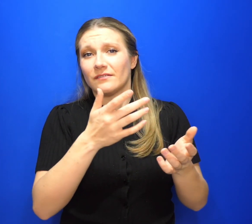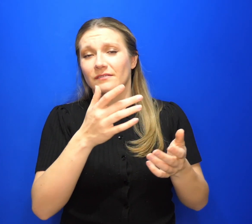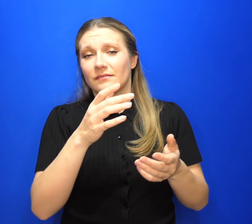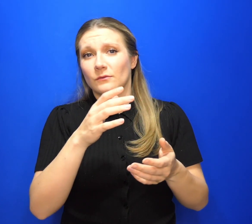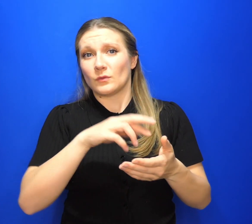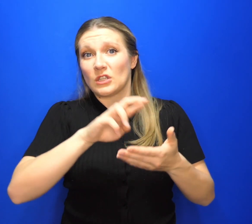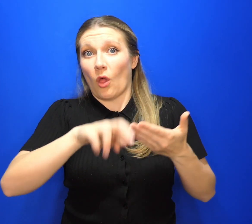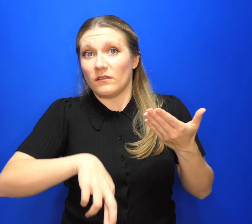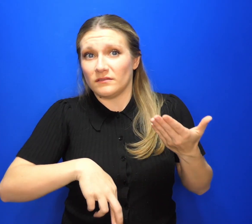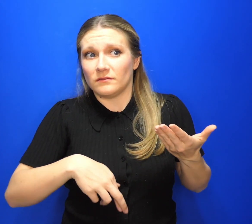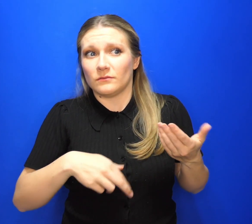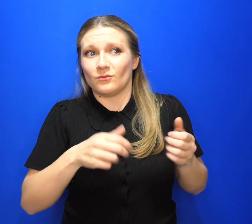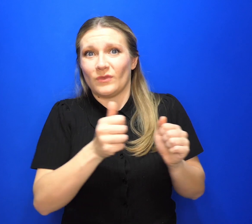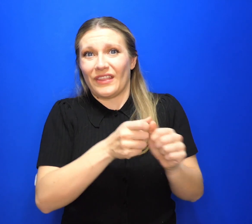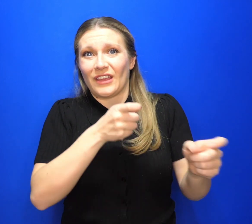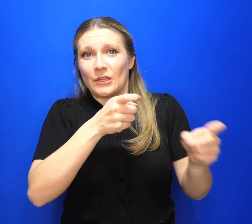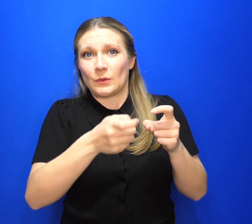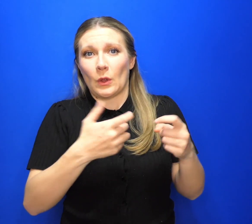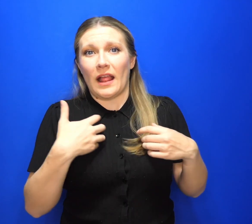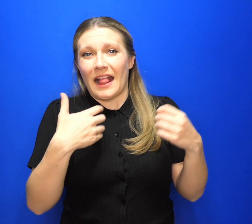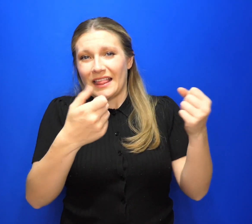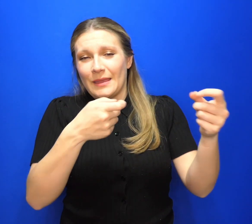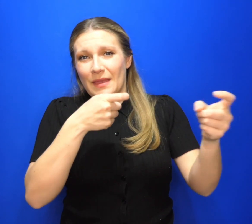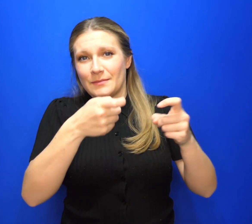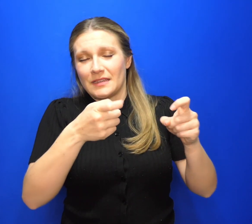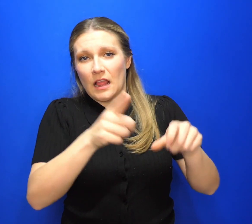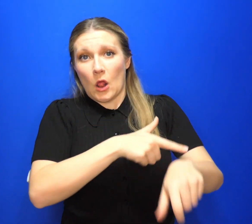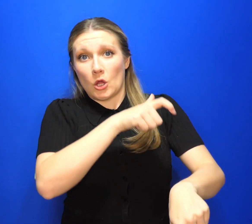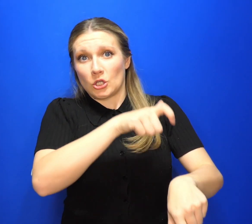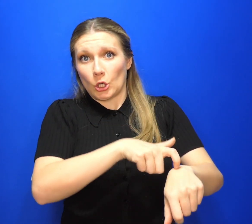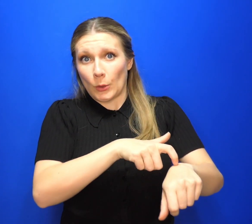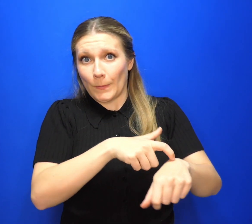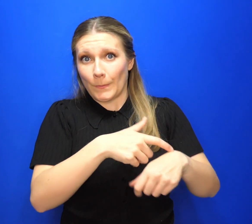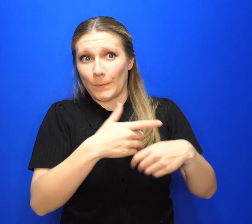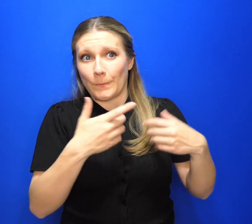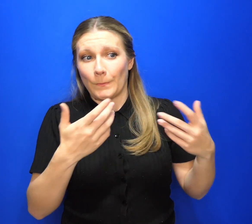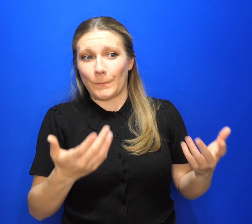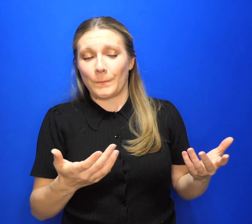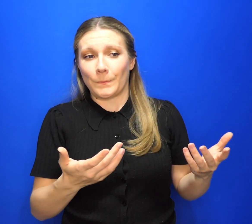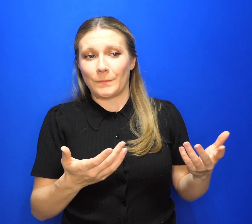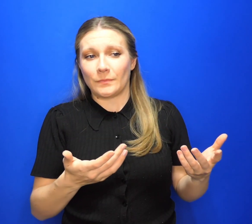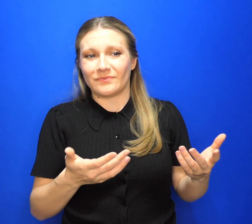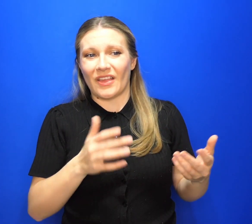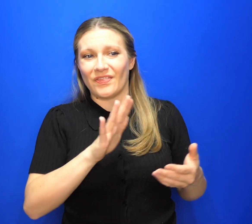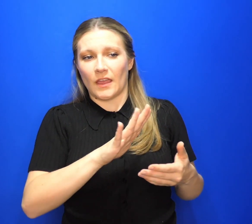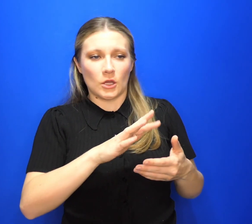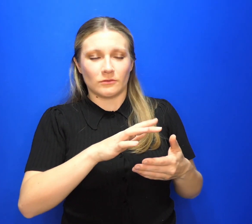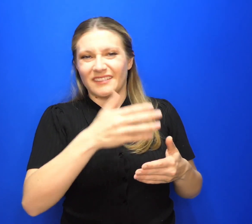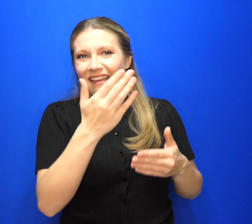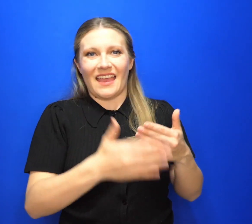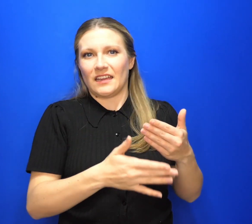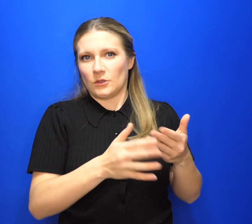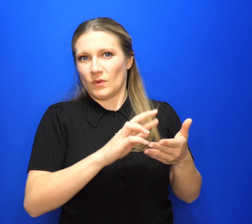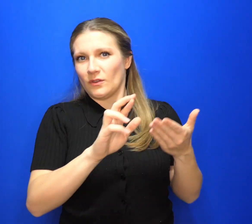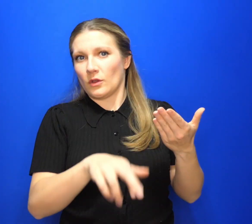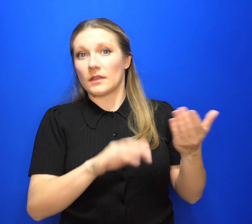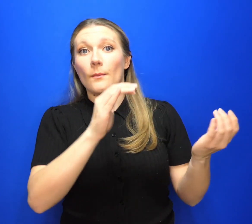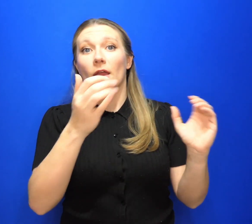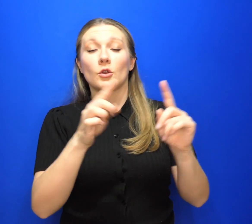term? What was their end outcome compared to people who got the use of this drug and had